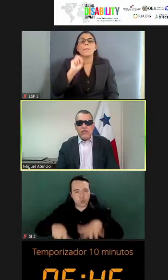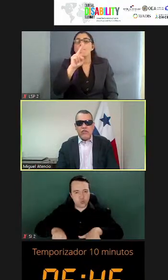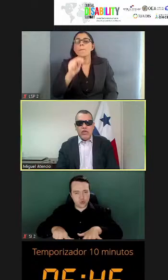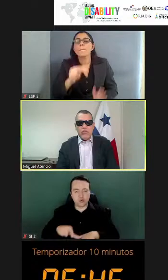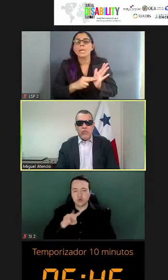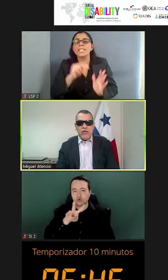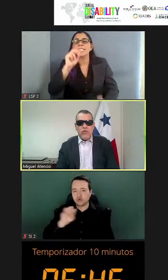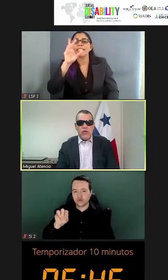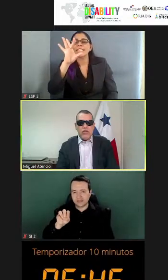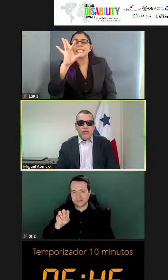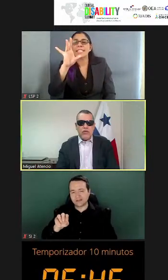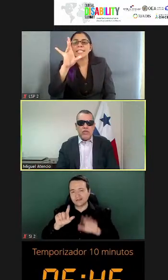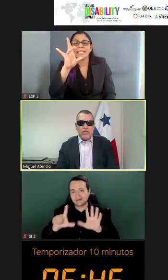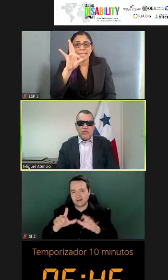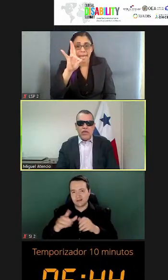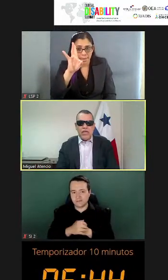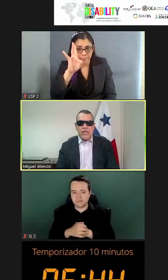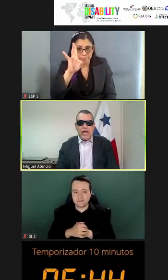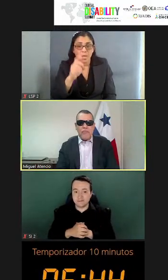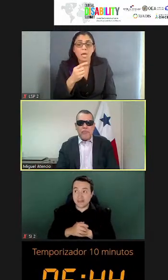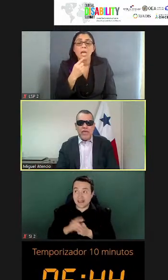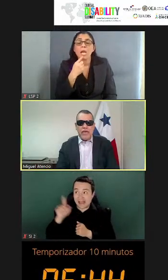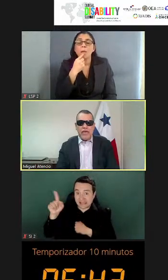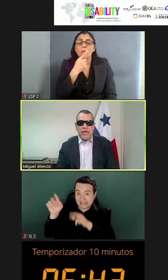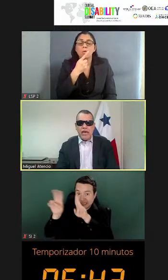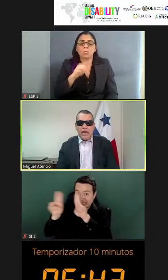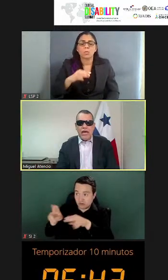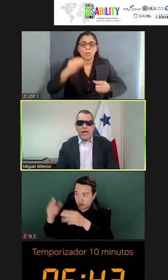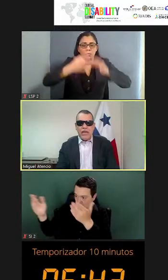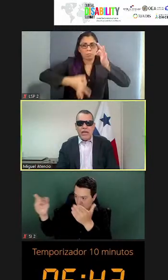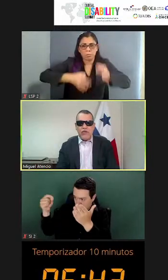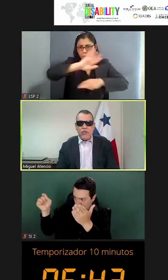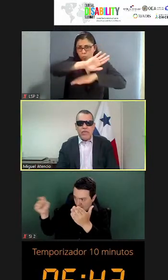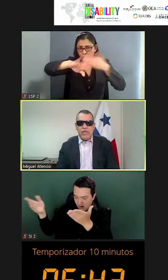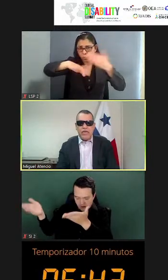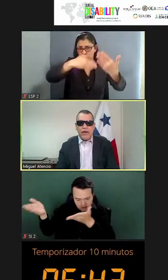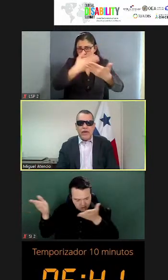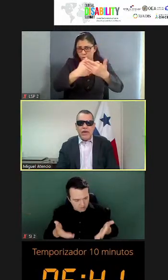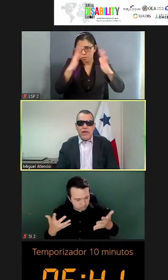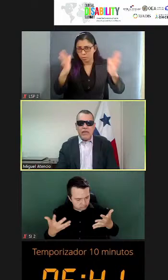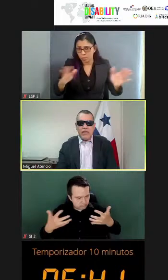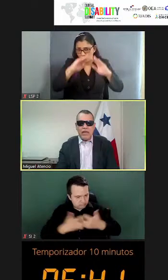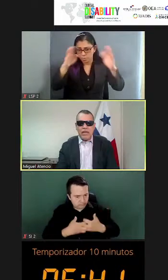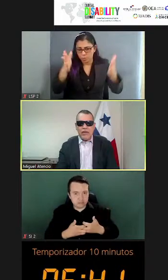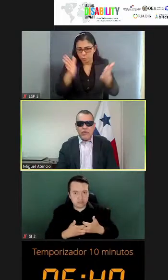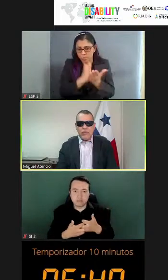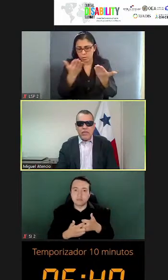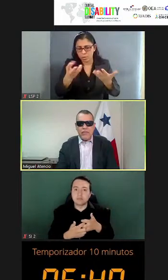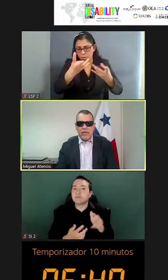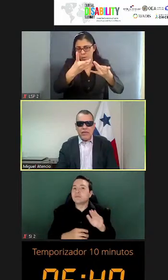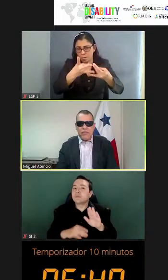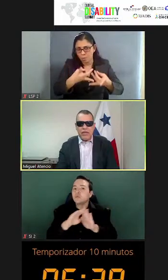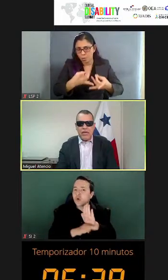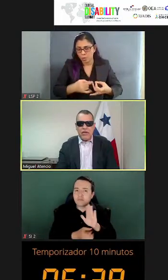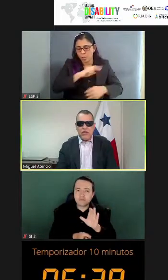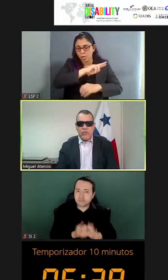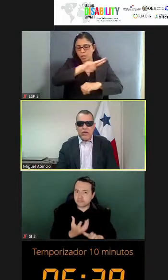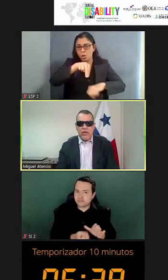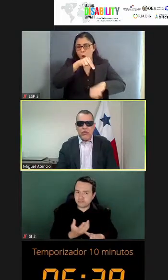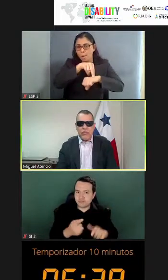on 2000 on 70's international regulatory framework